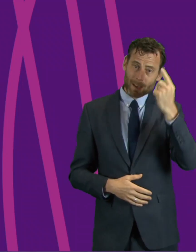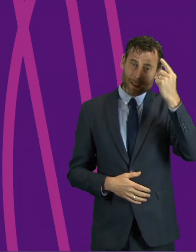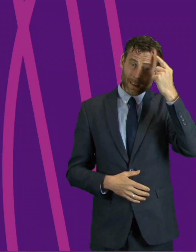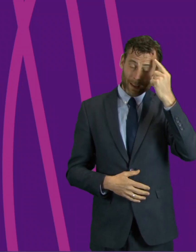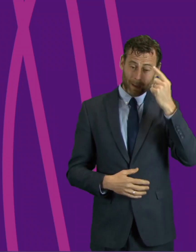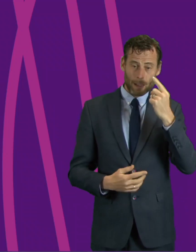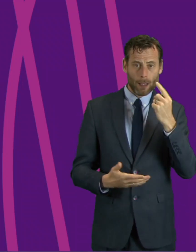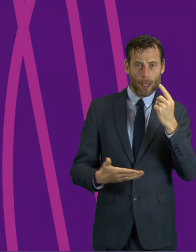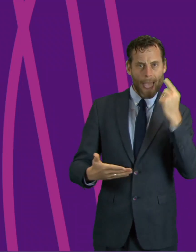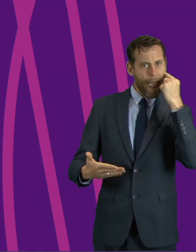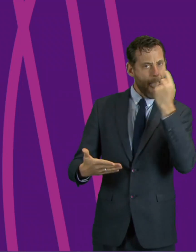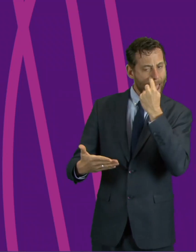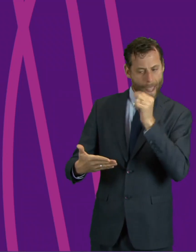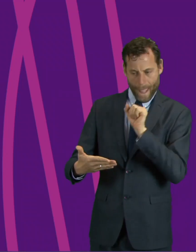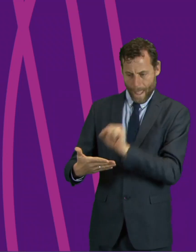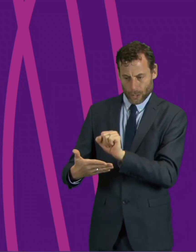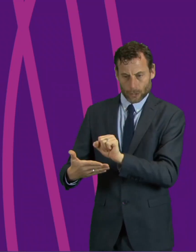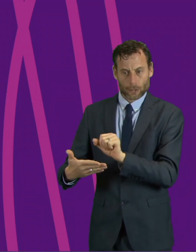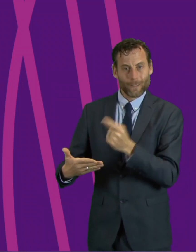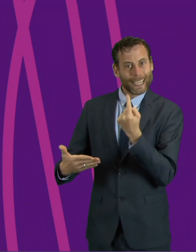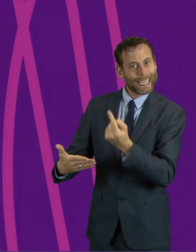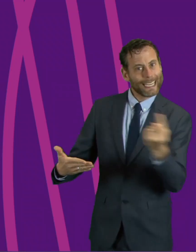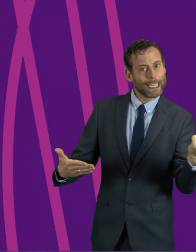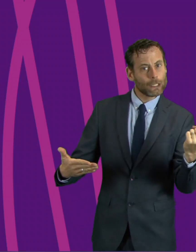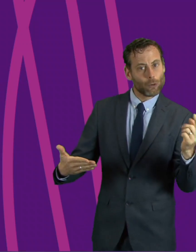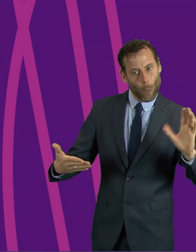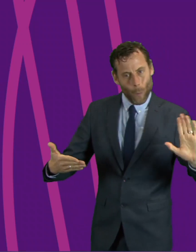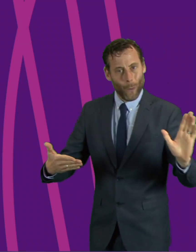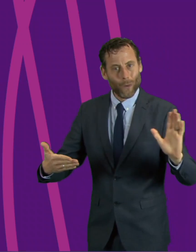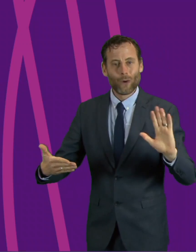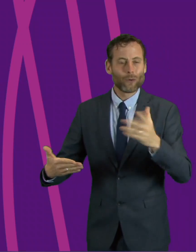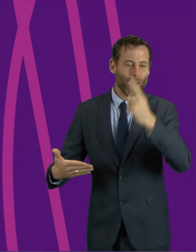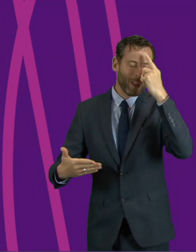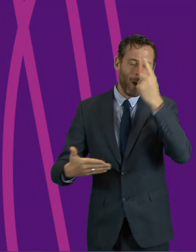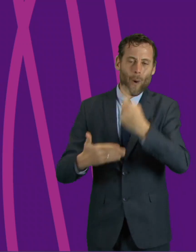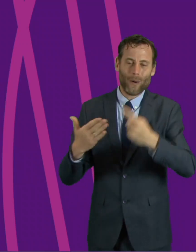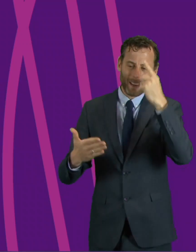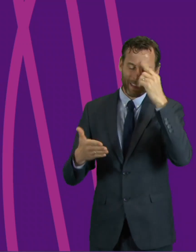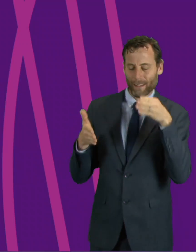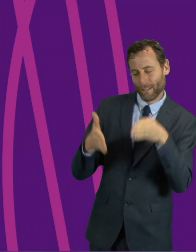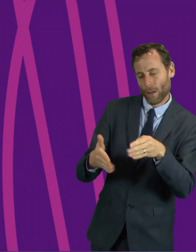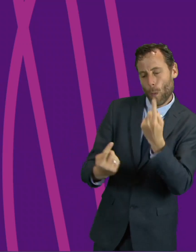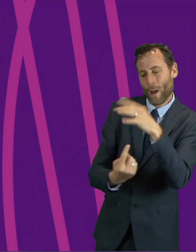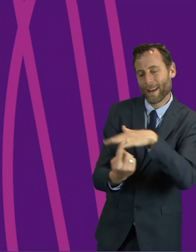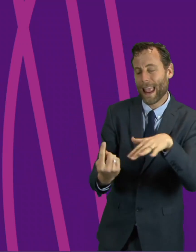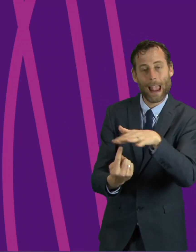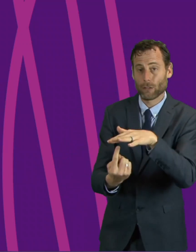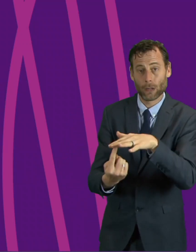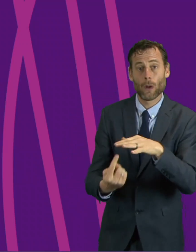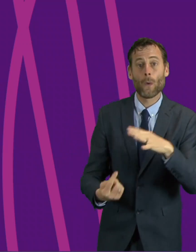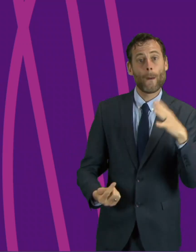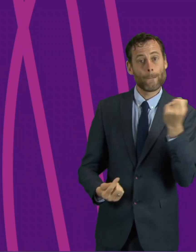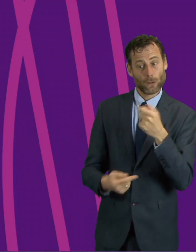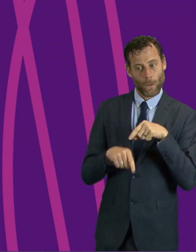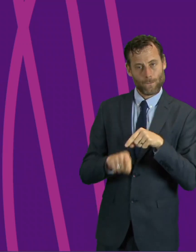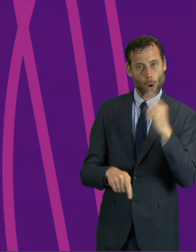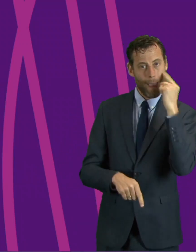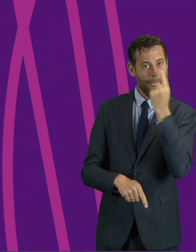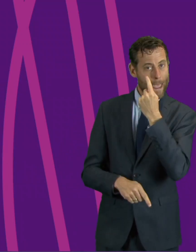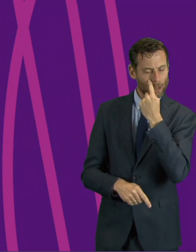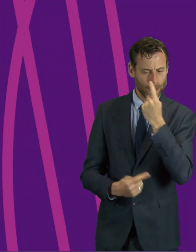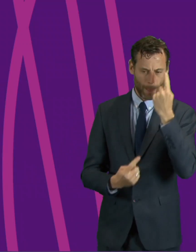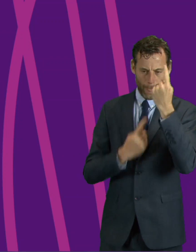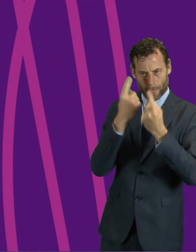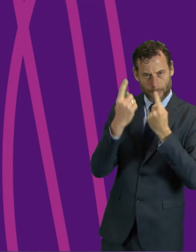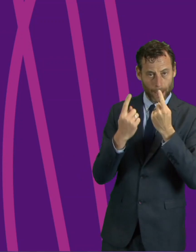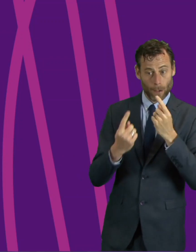the evidence in some parts of the UK. So that's the way we have to continue to proceed and progress. And I'll end